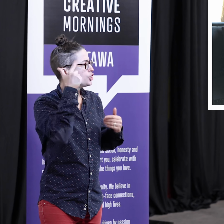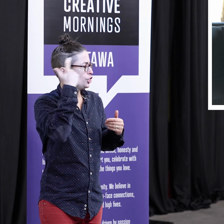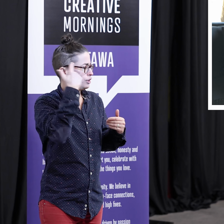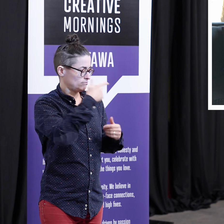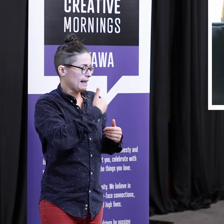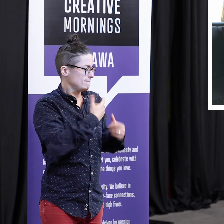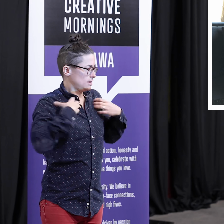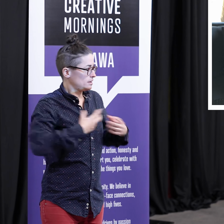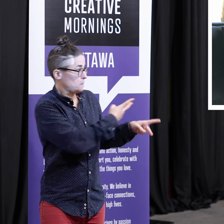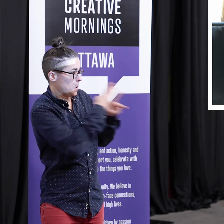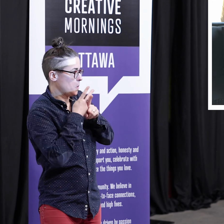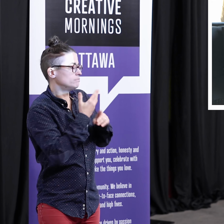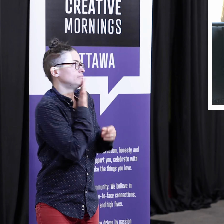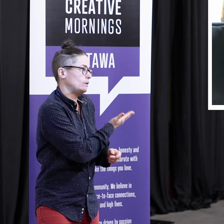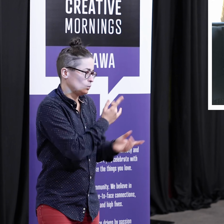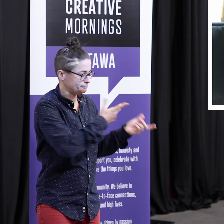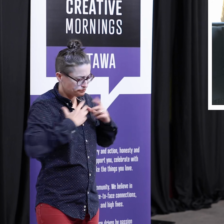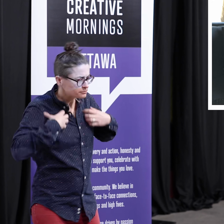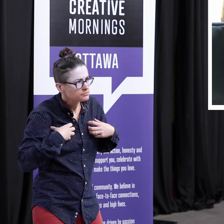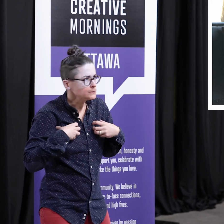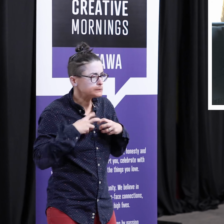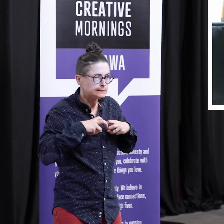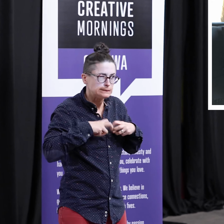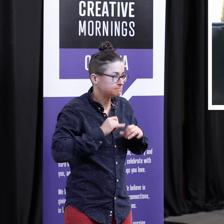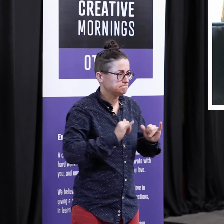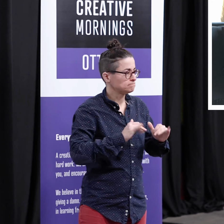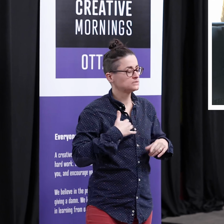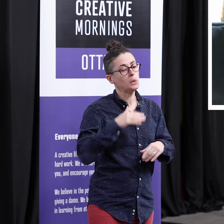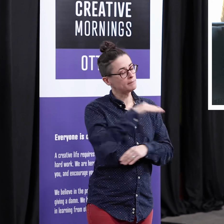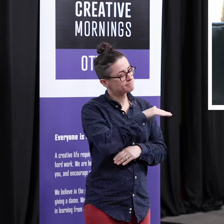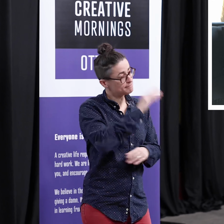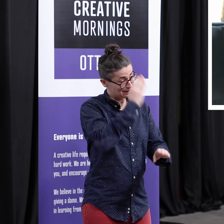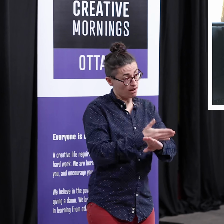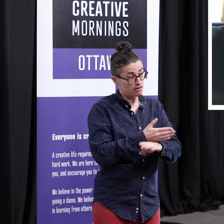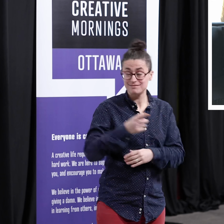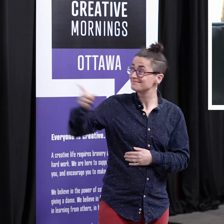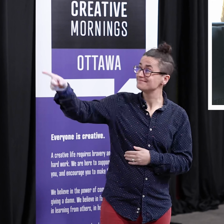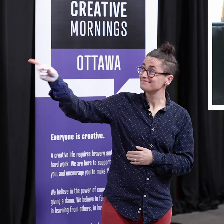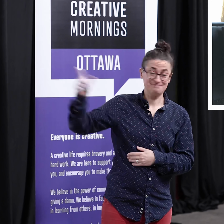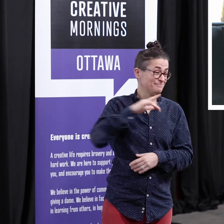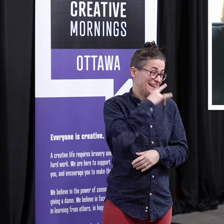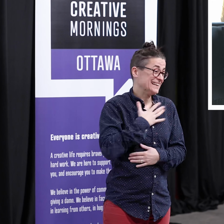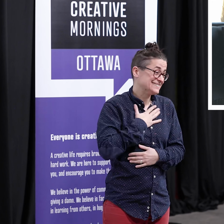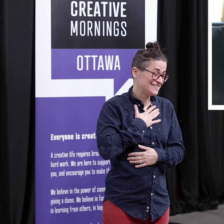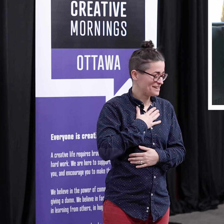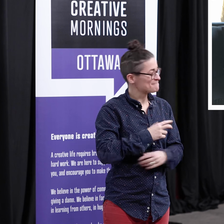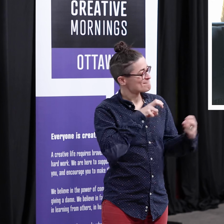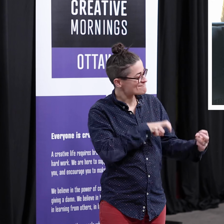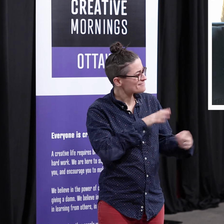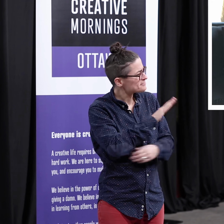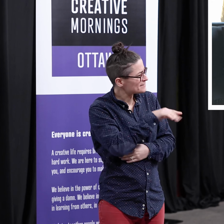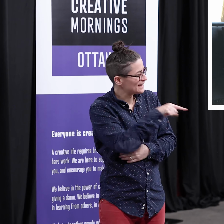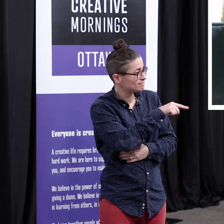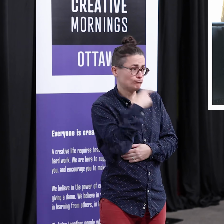Vibration Fusion Lab, and so we borrowed one of their vests to see if we could get an interpretation. It didn't